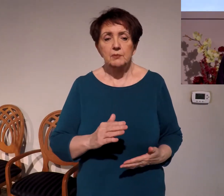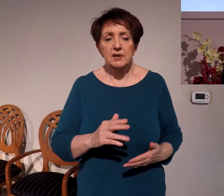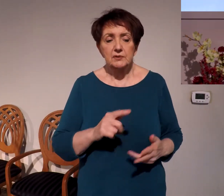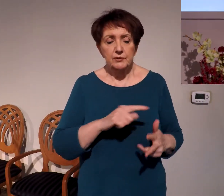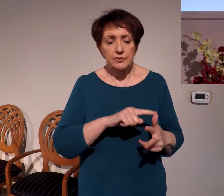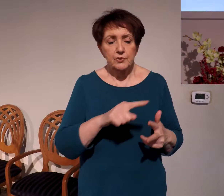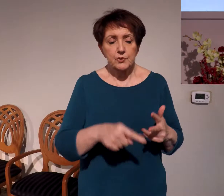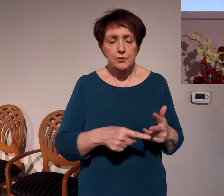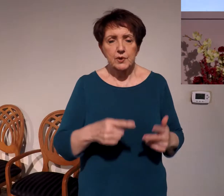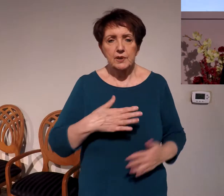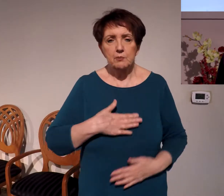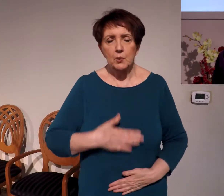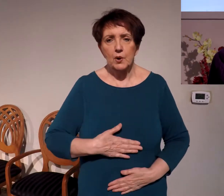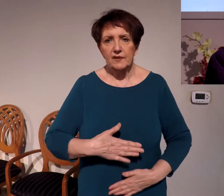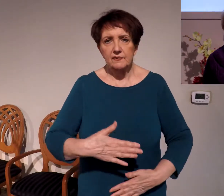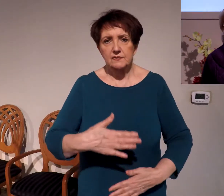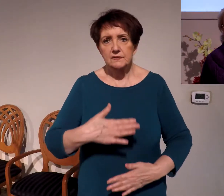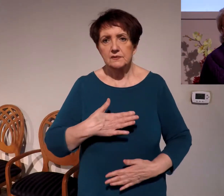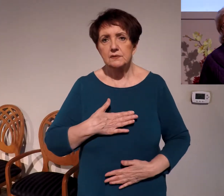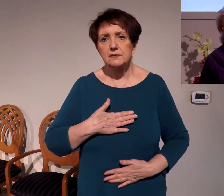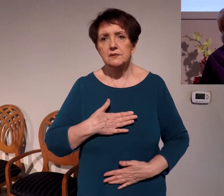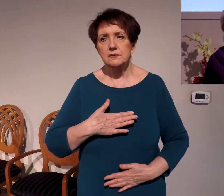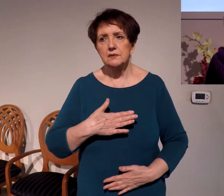deep belly breaths.